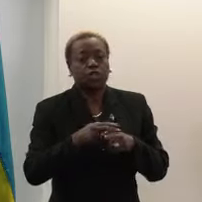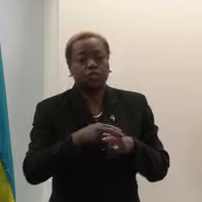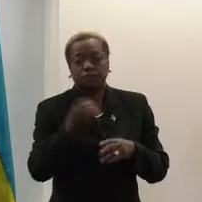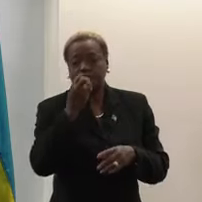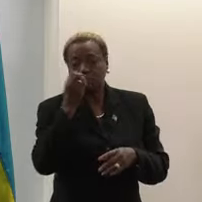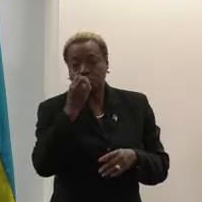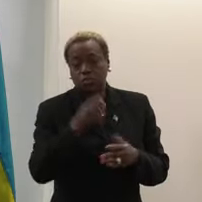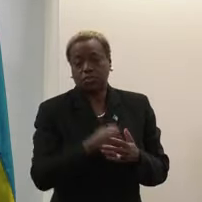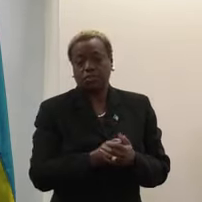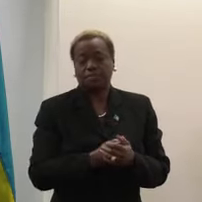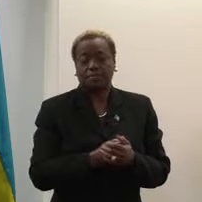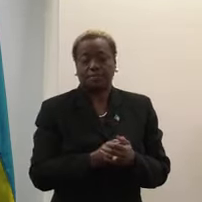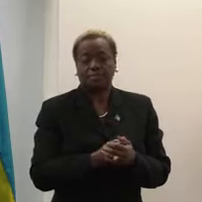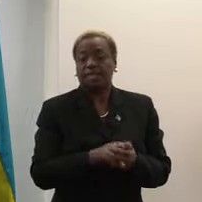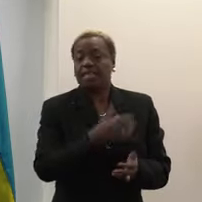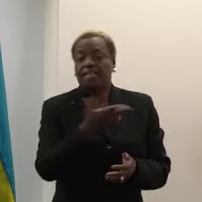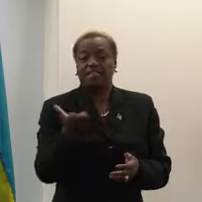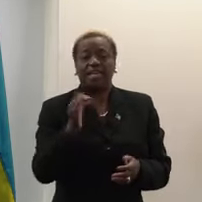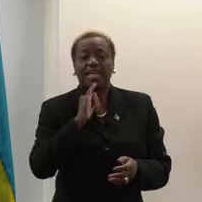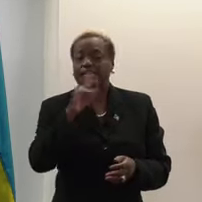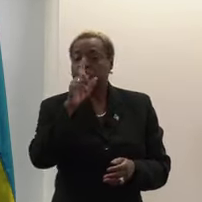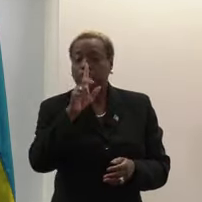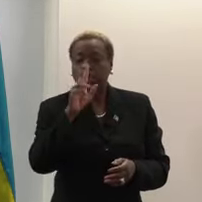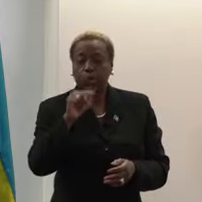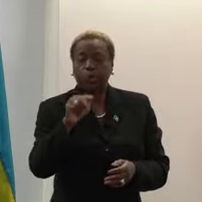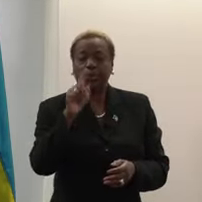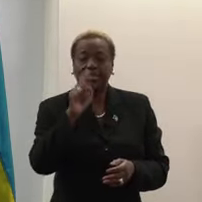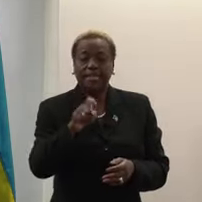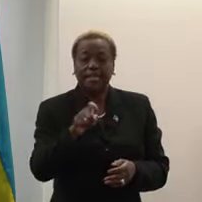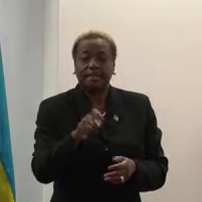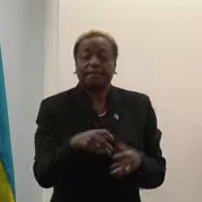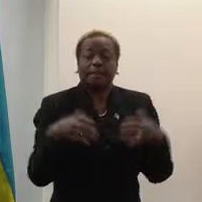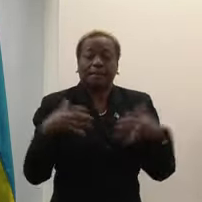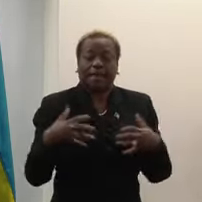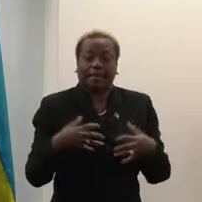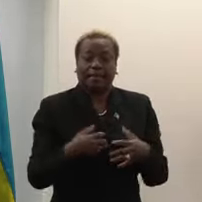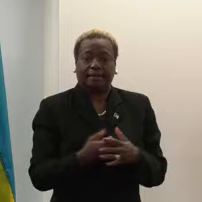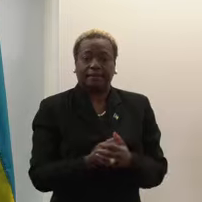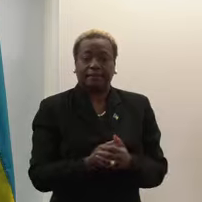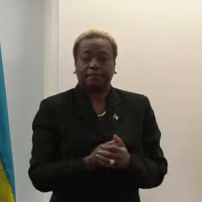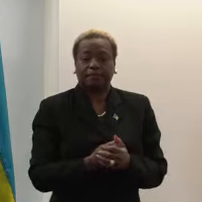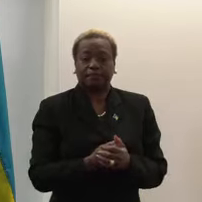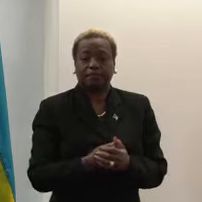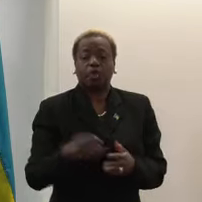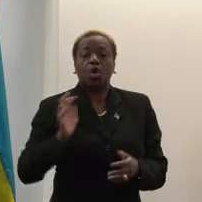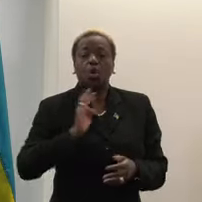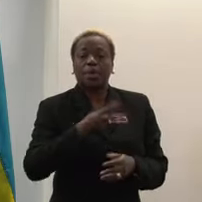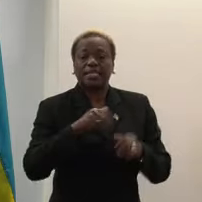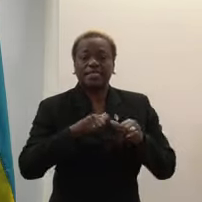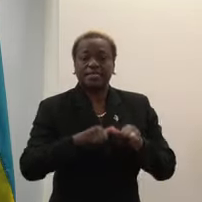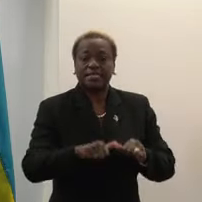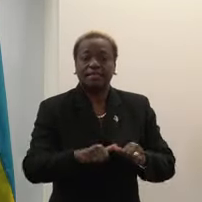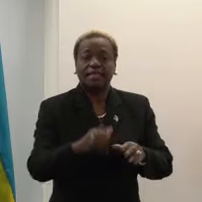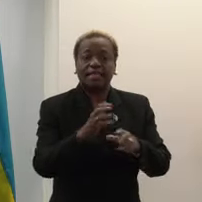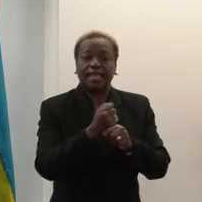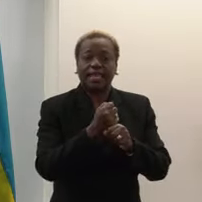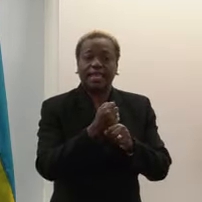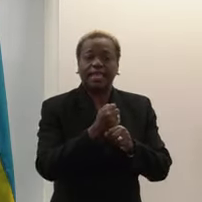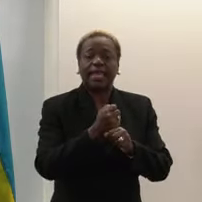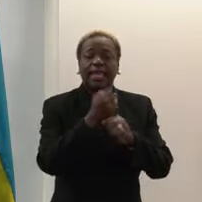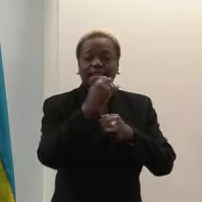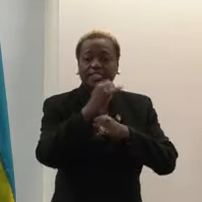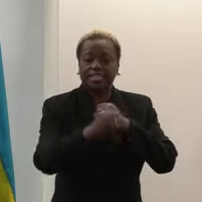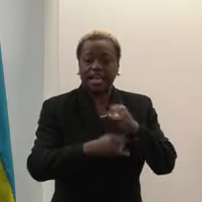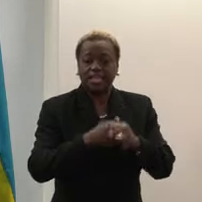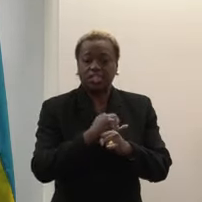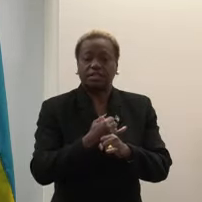supply. There is no need for panic buying. We are still receiving international cargo,